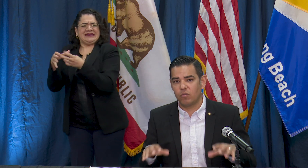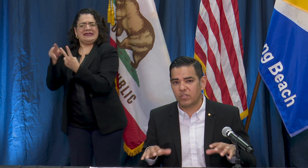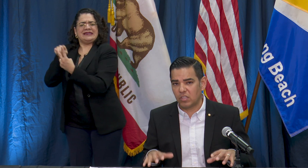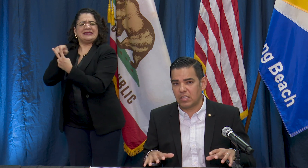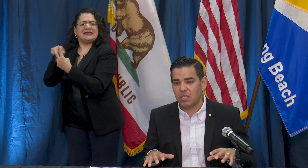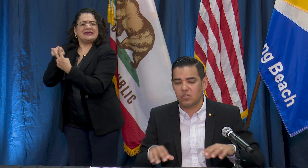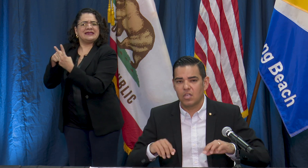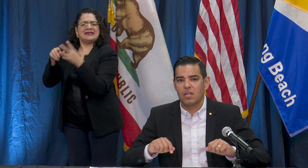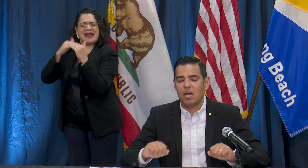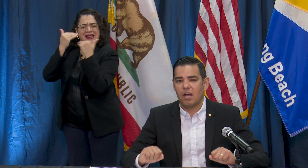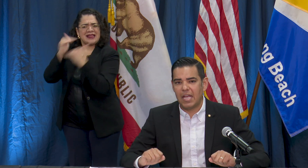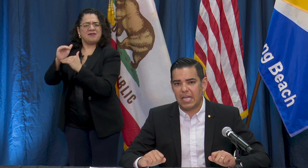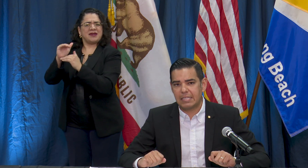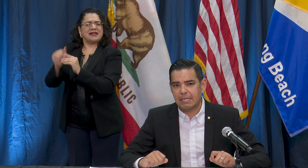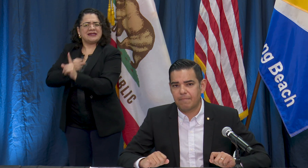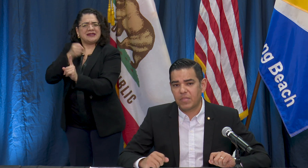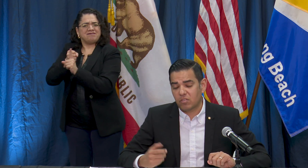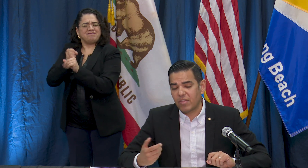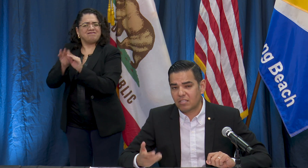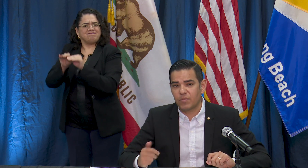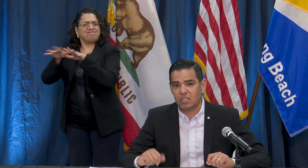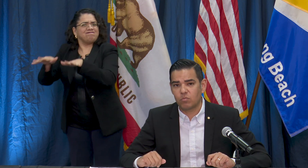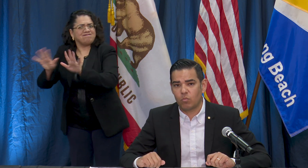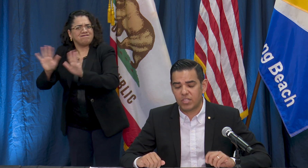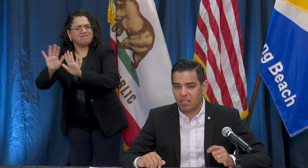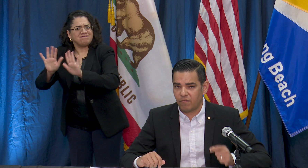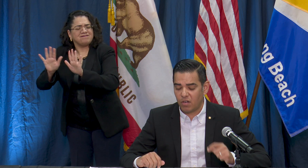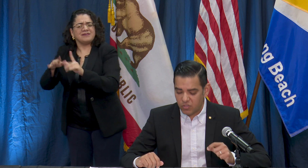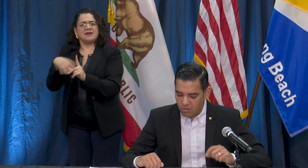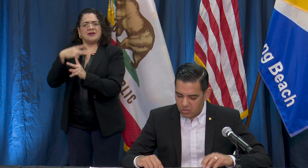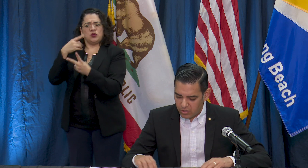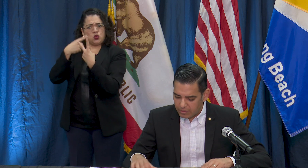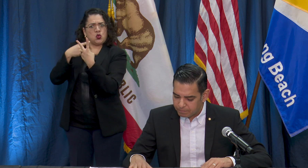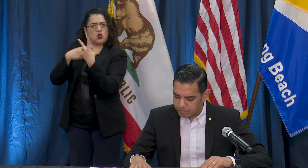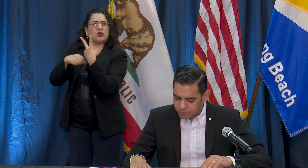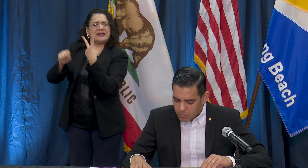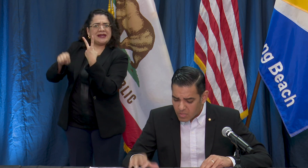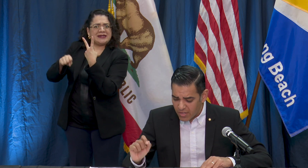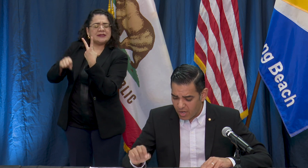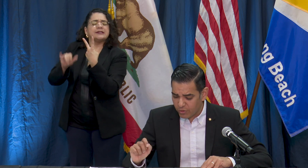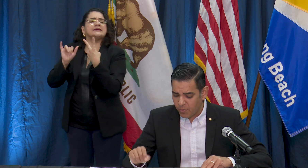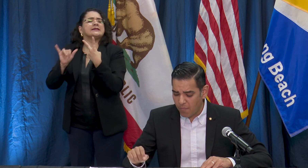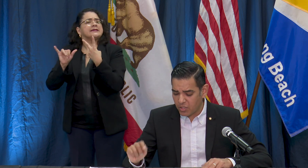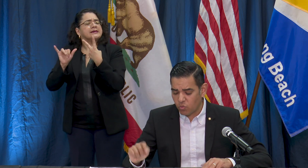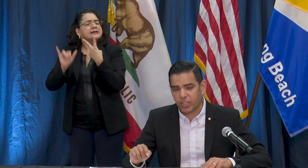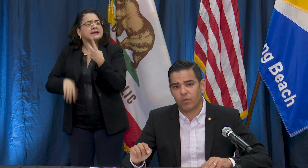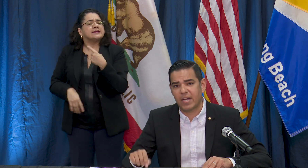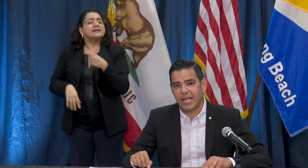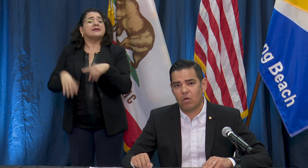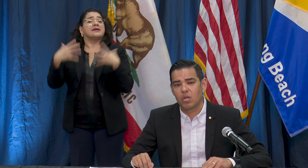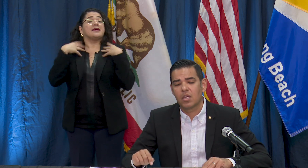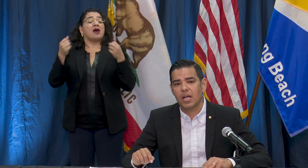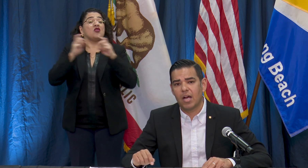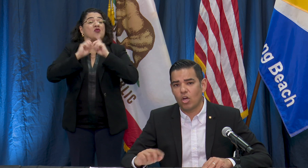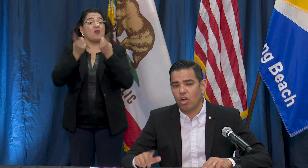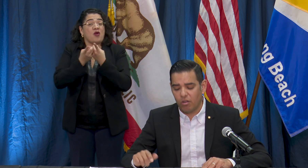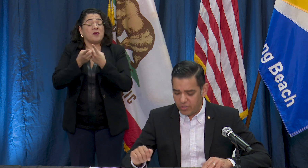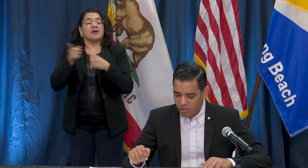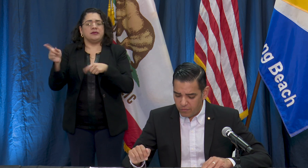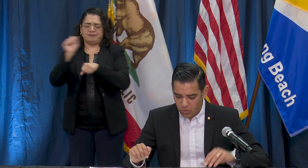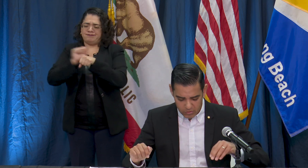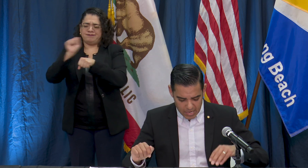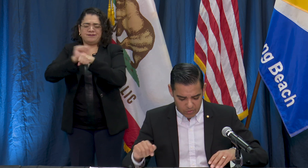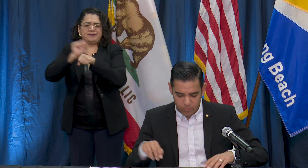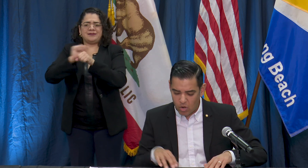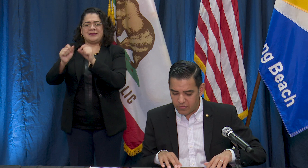these two facilities. And so that's something that we're taking very seriously. And the health department is working right now on all